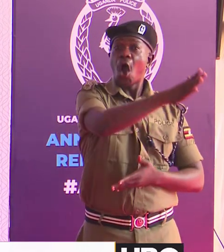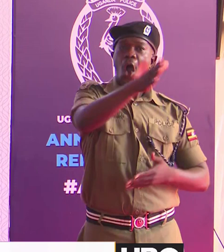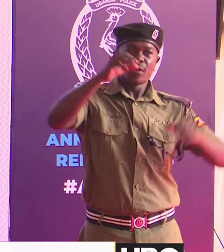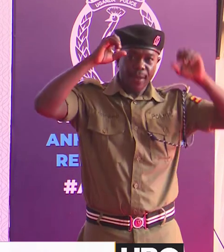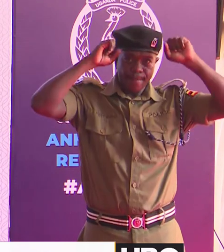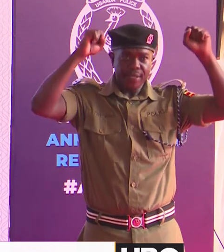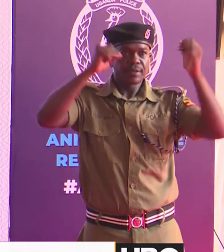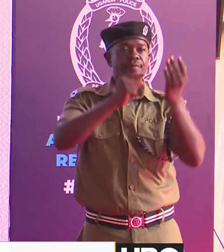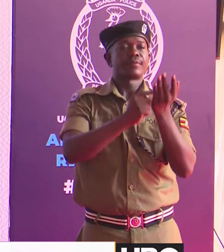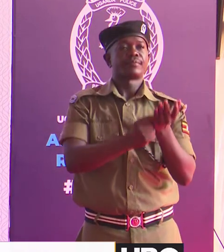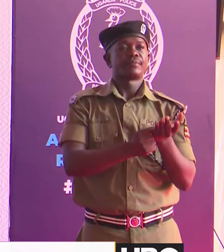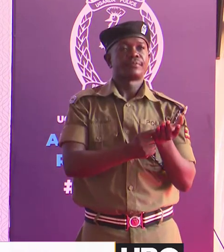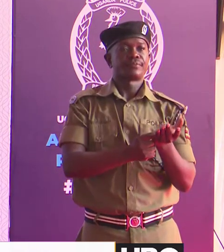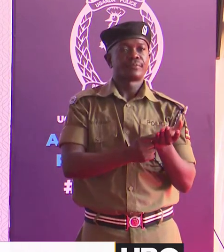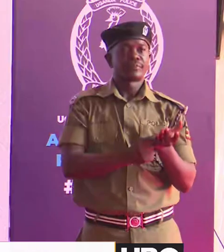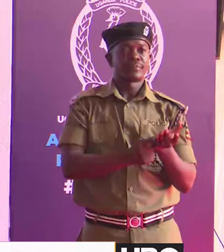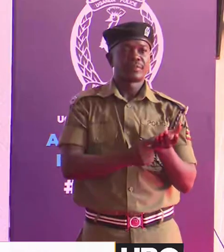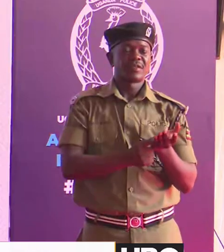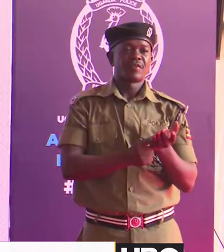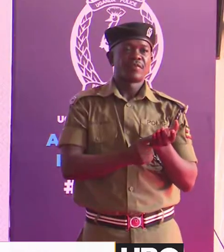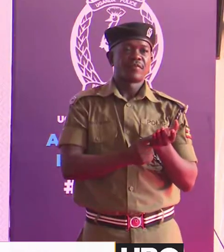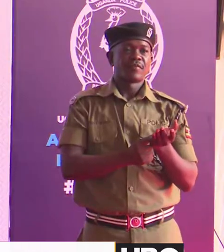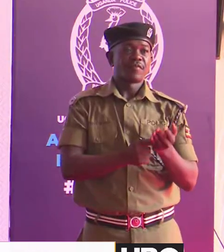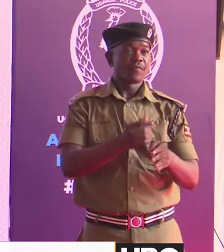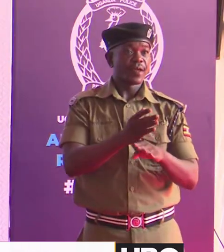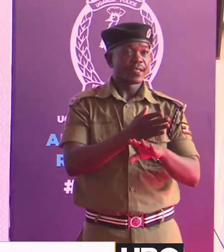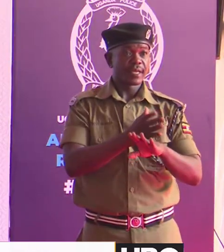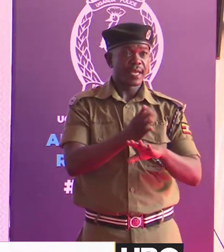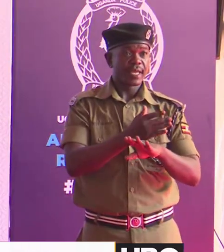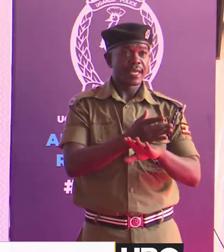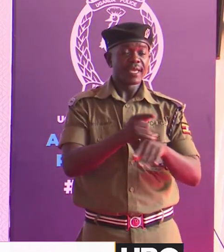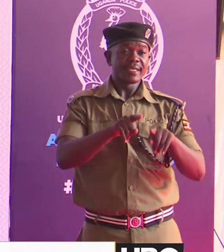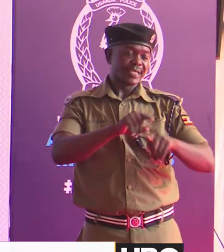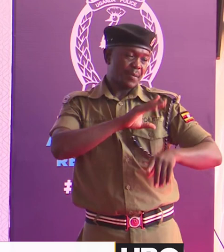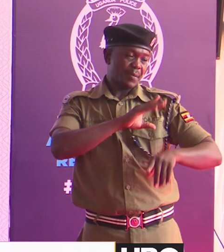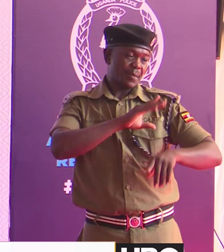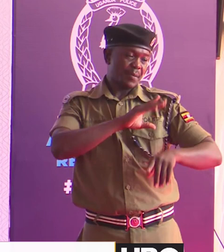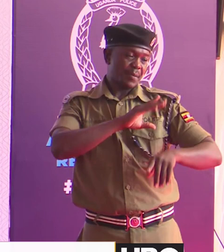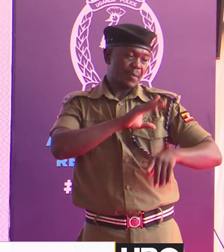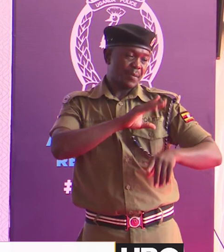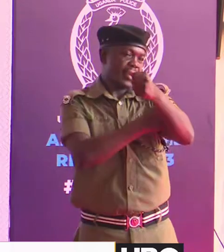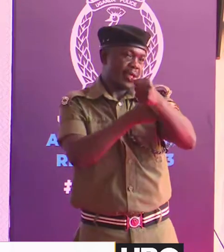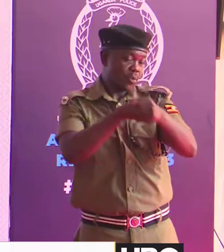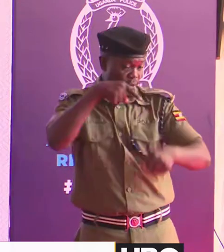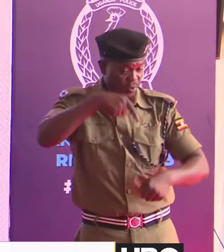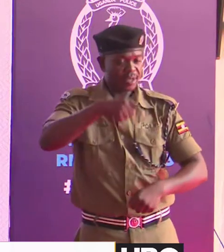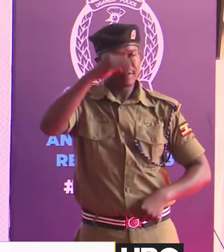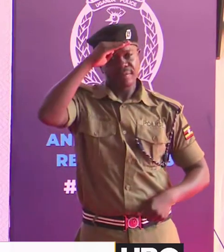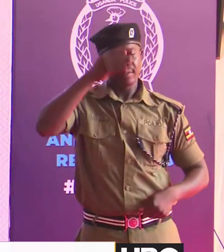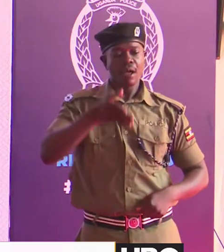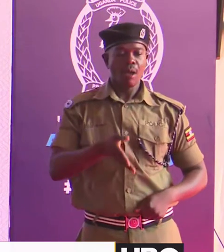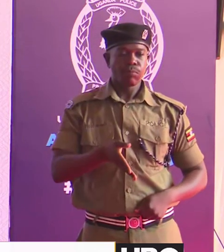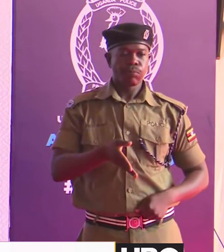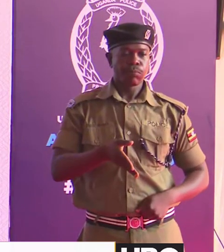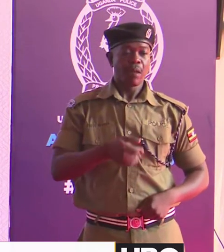Uganda for his guidance and enduring support to the force. I also thank the